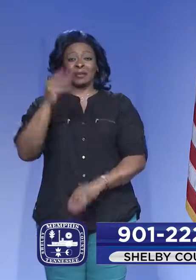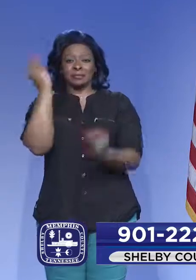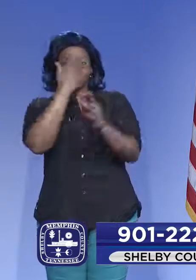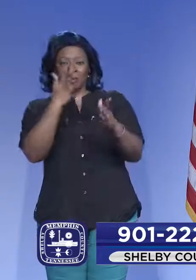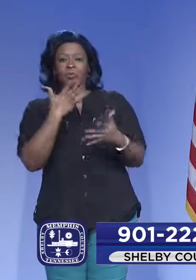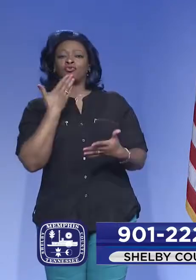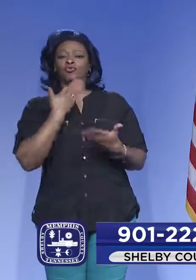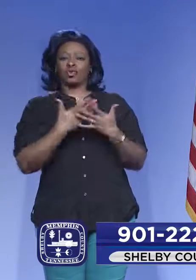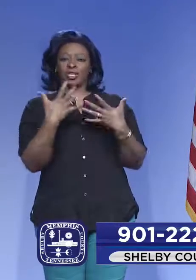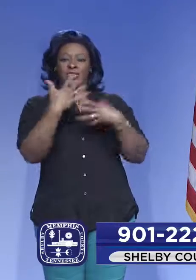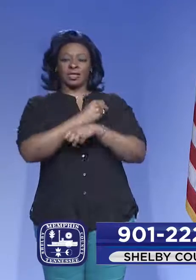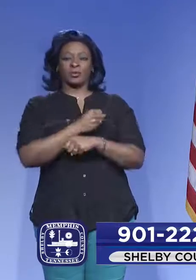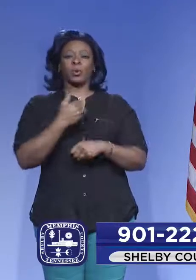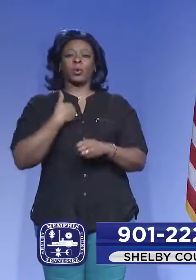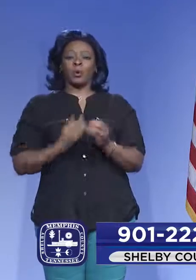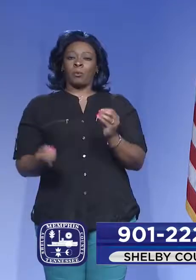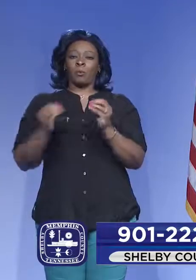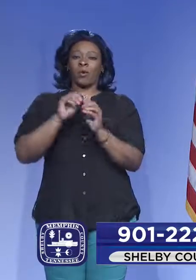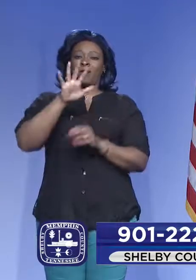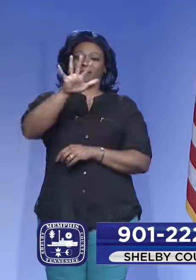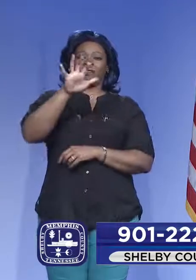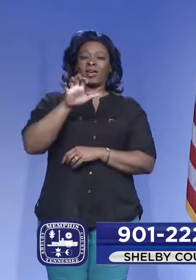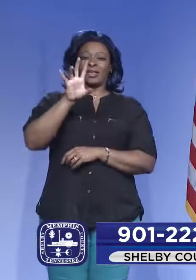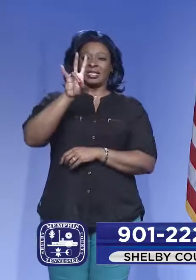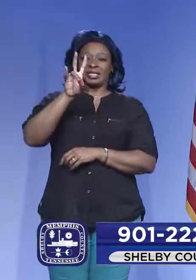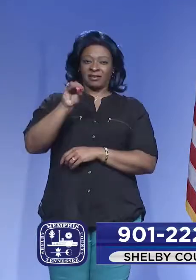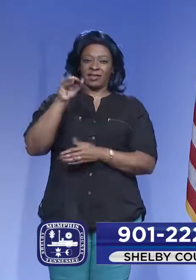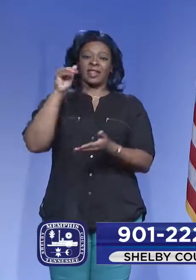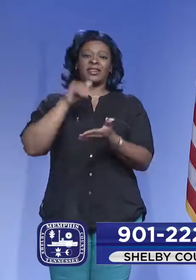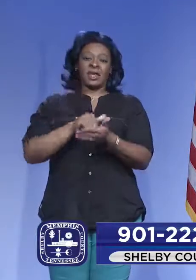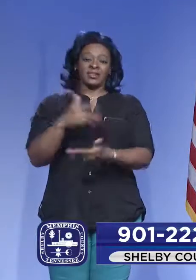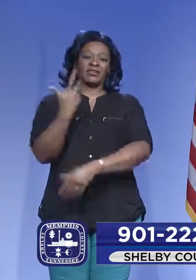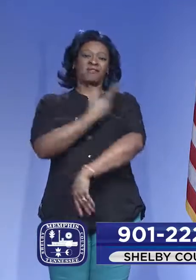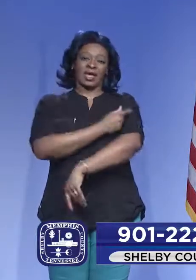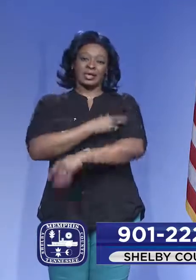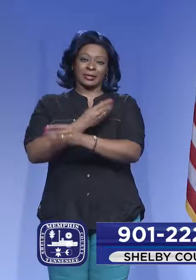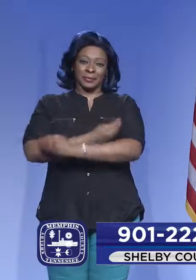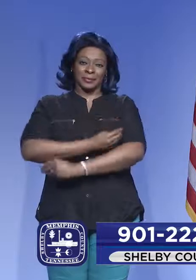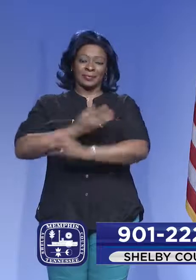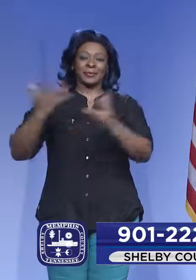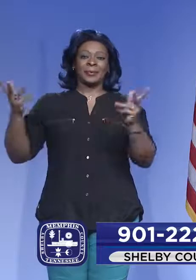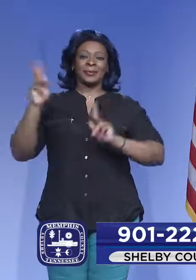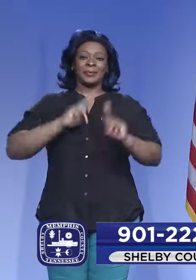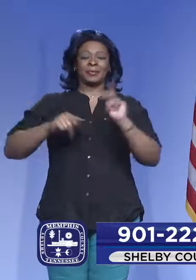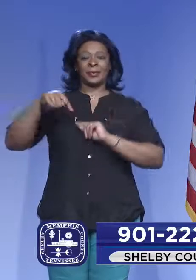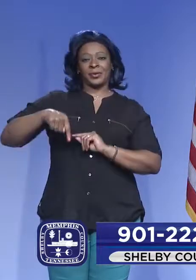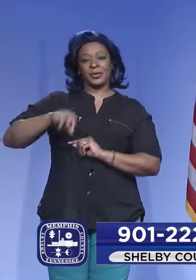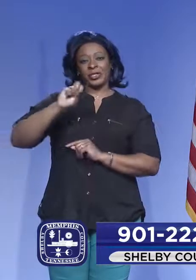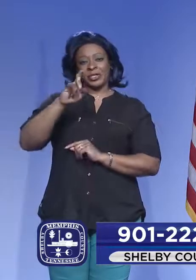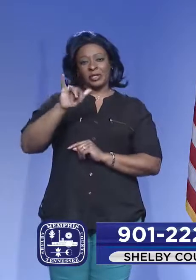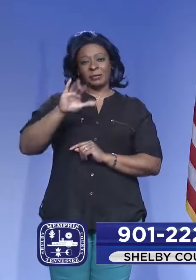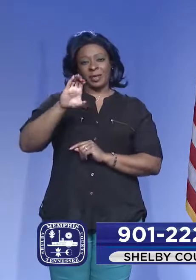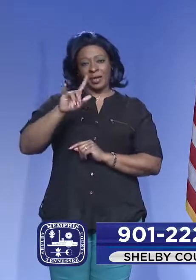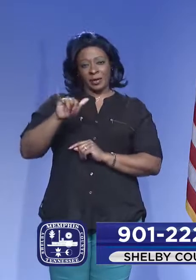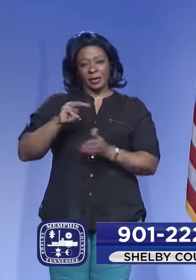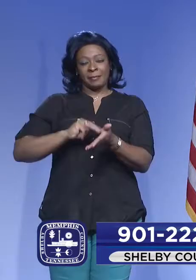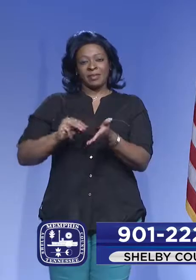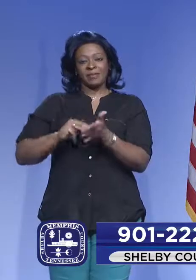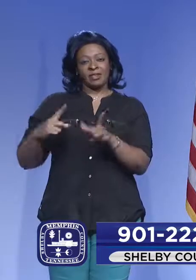we've now delivered more than 570,000 vaccines to people here in Shelby County and